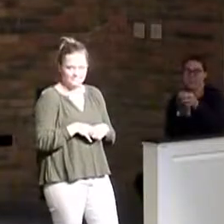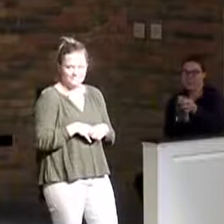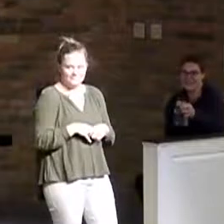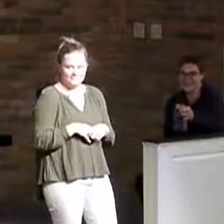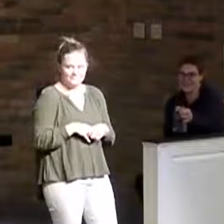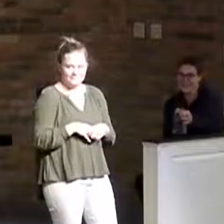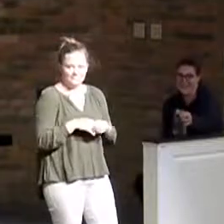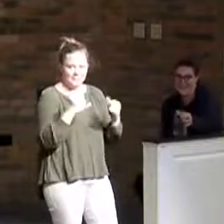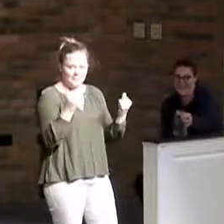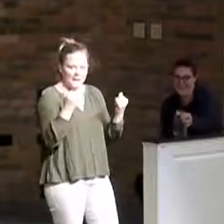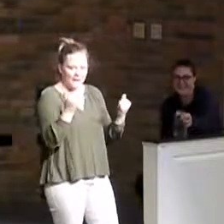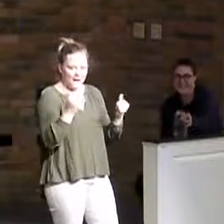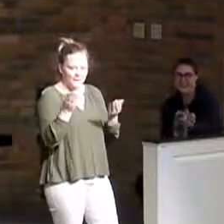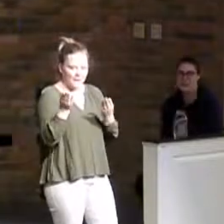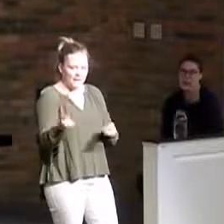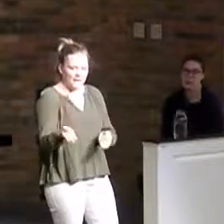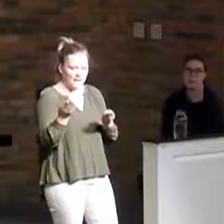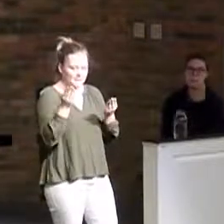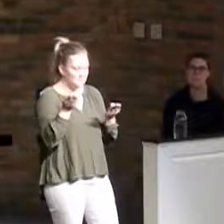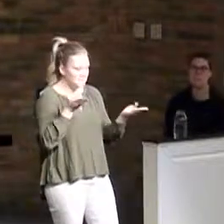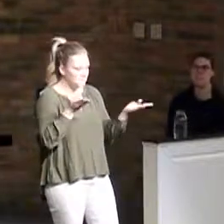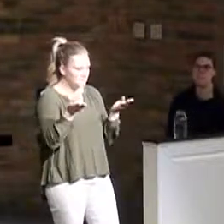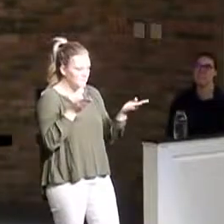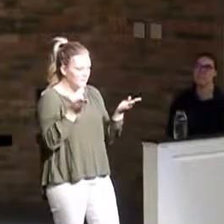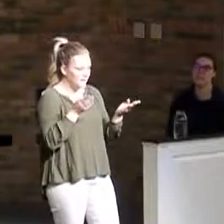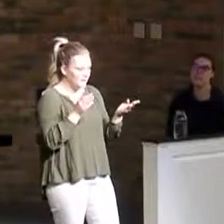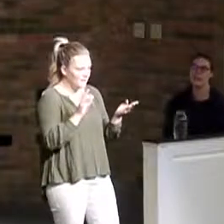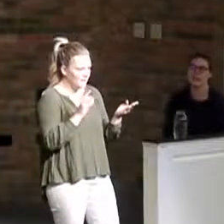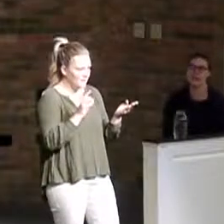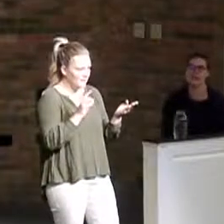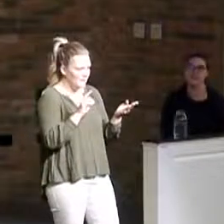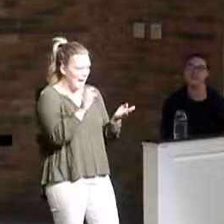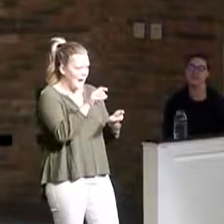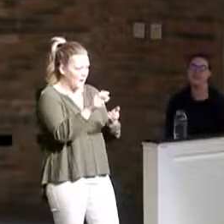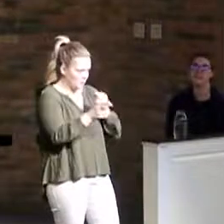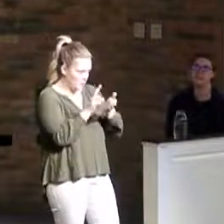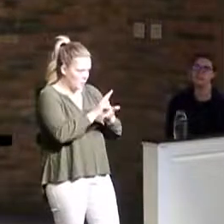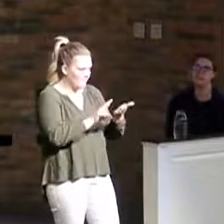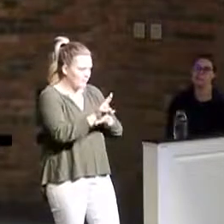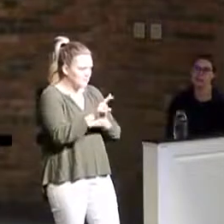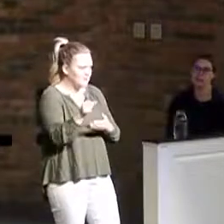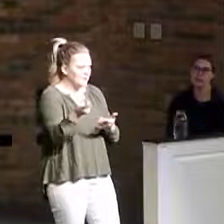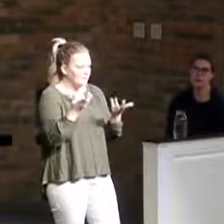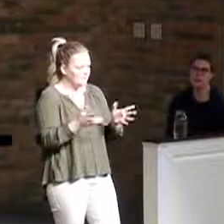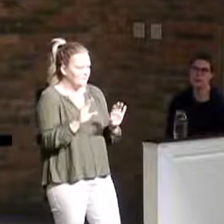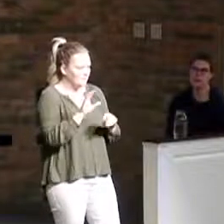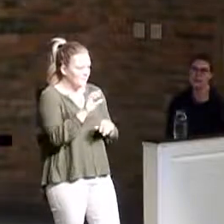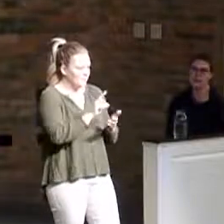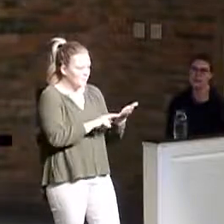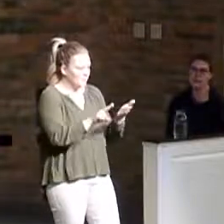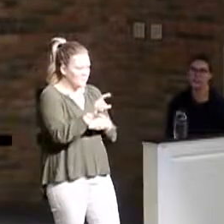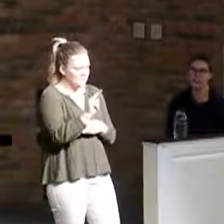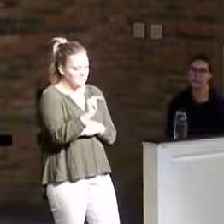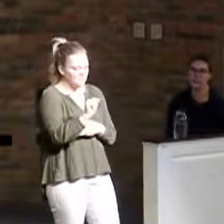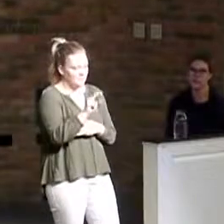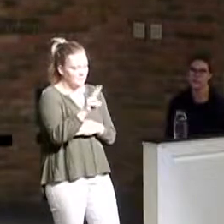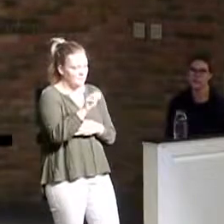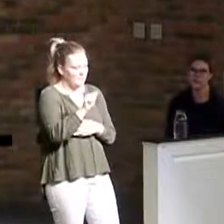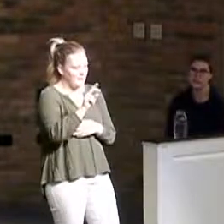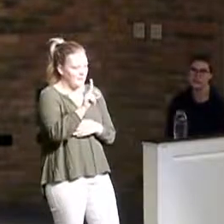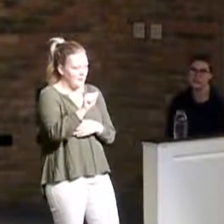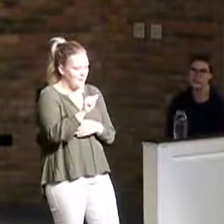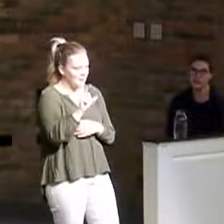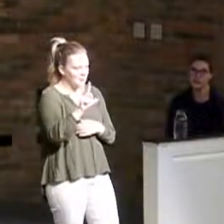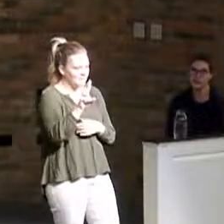Right now, he is serving, as I mentioned, at Ashland University. He graduated from University of Nevada in Las Vegas, and